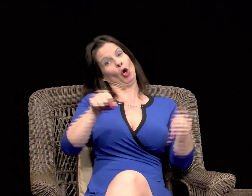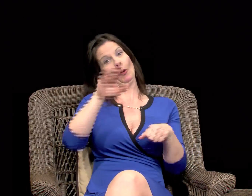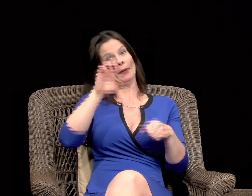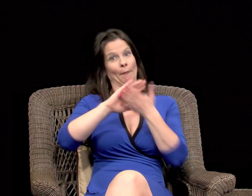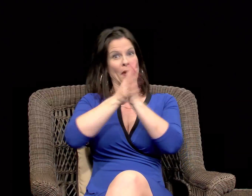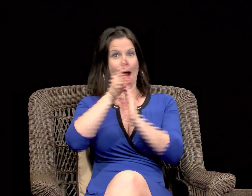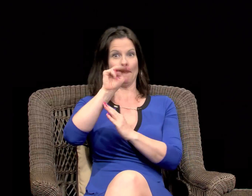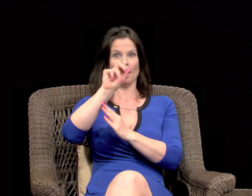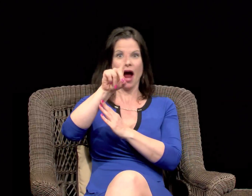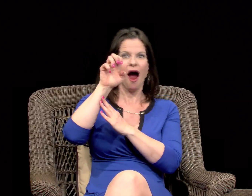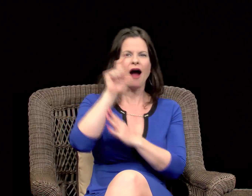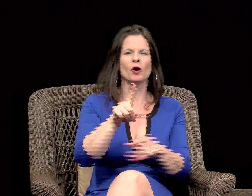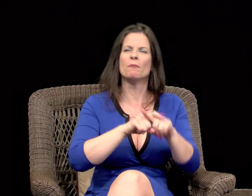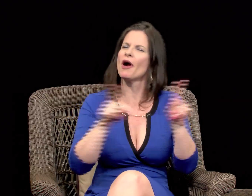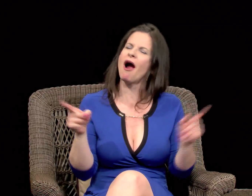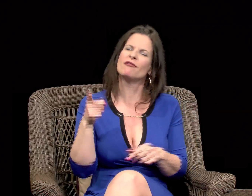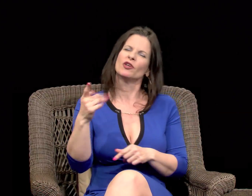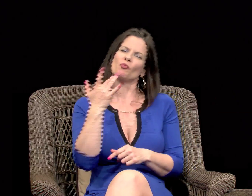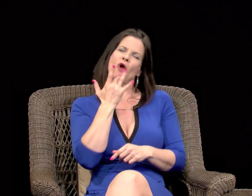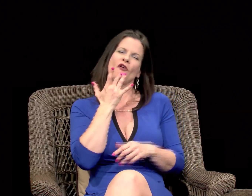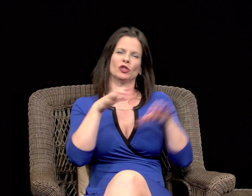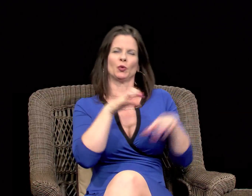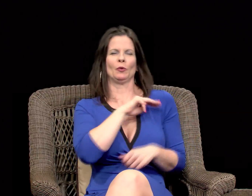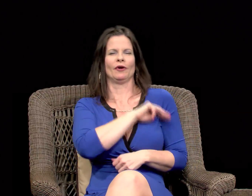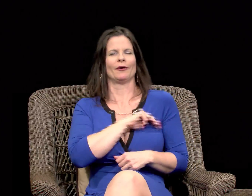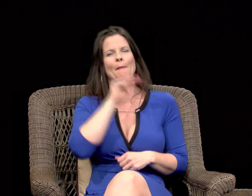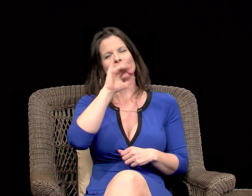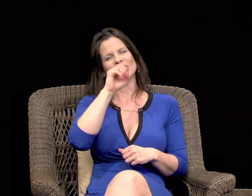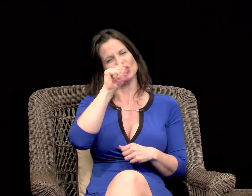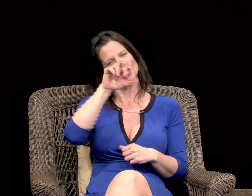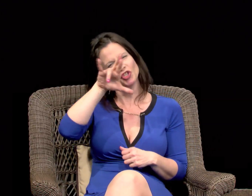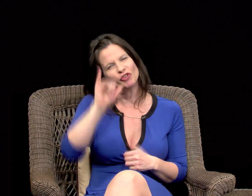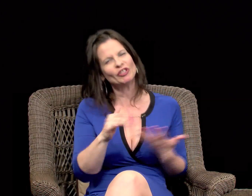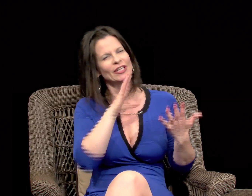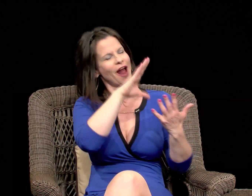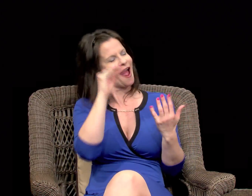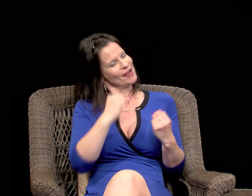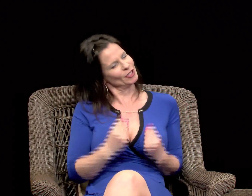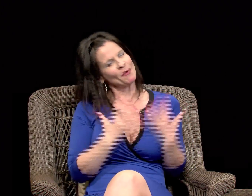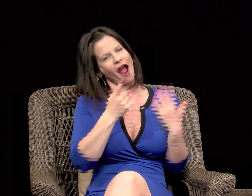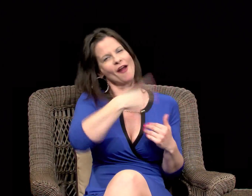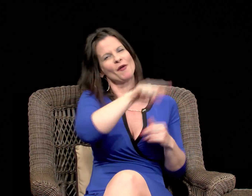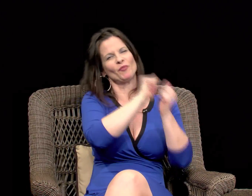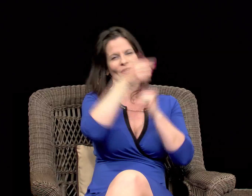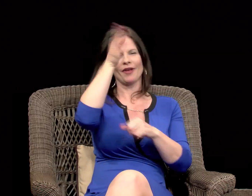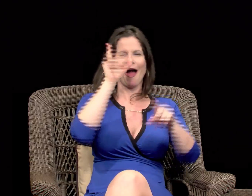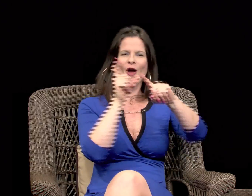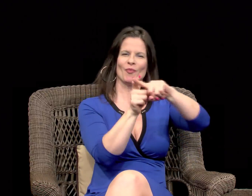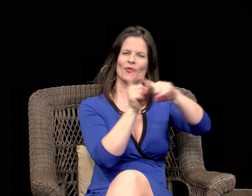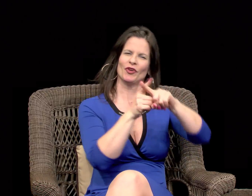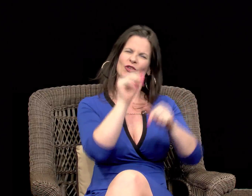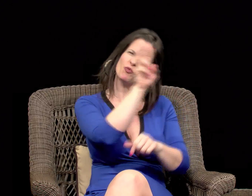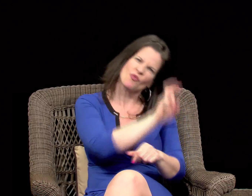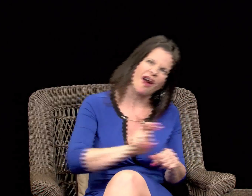and she could become a model, but she would rather do missionary work. and inspire people with God's